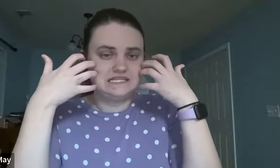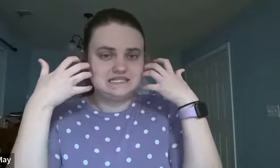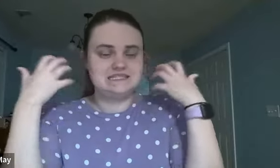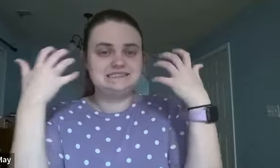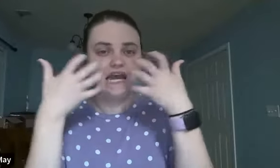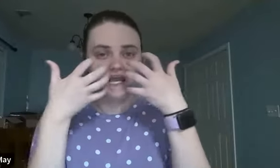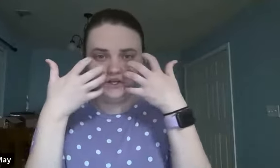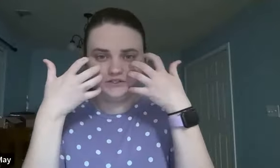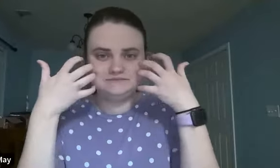face. Tiger.